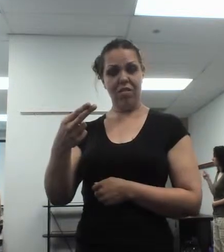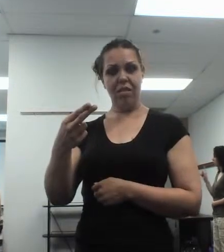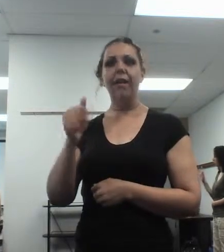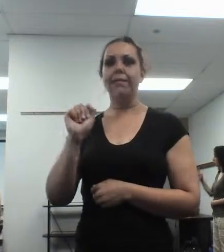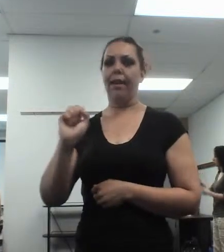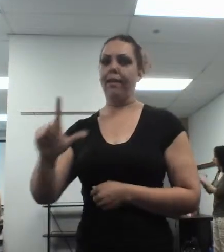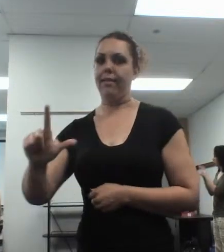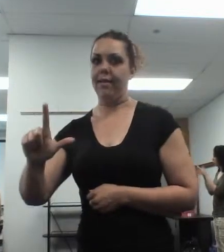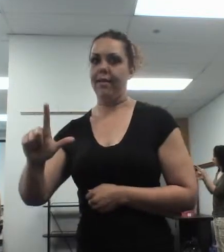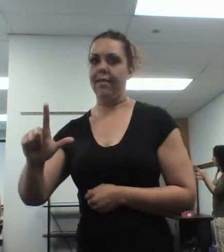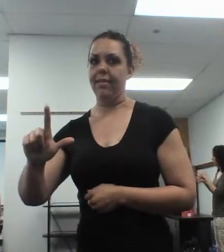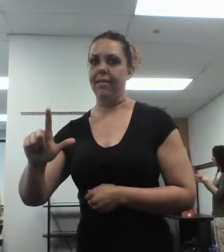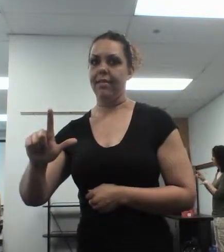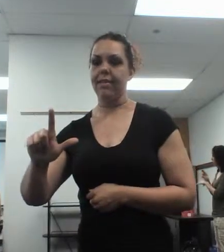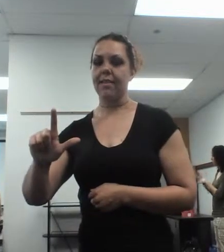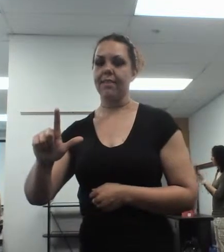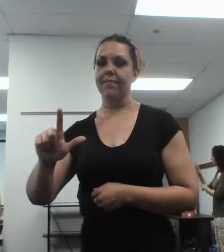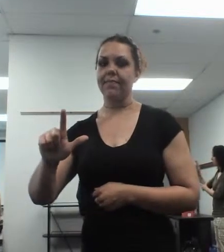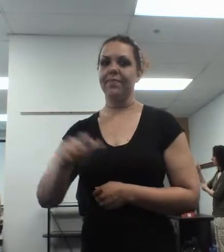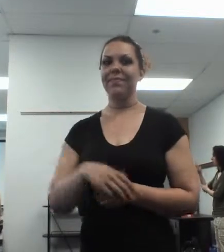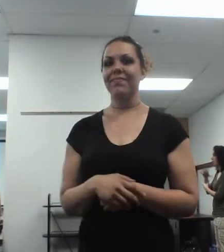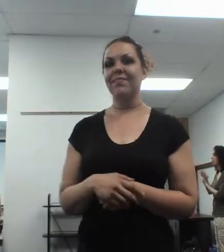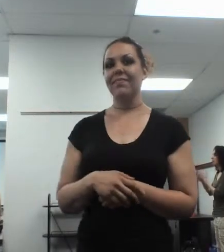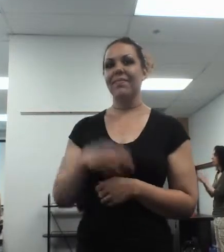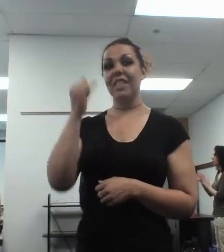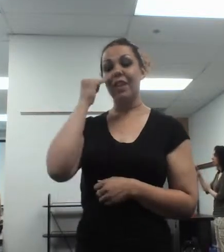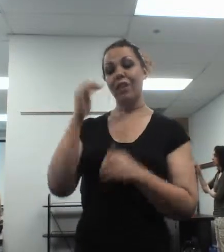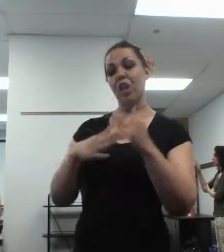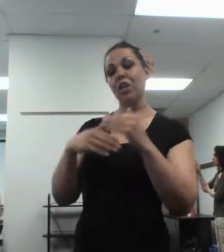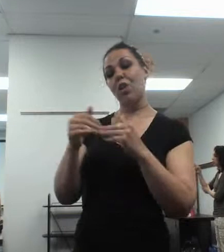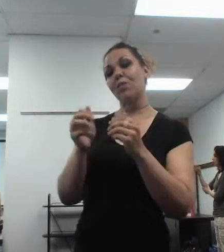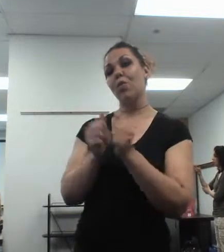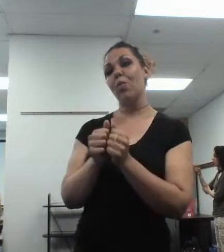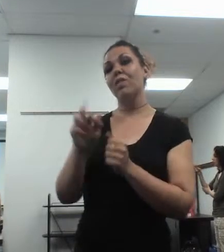you overuse them, and almost every output is a rhetorical question. And after that, it's like,